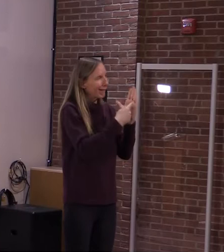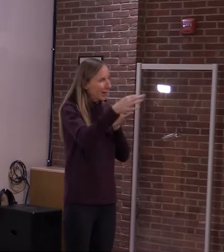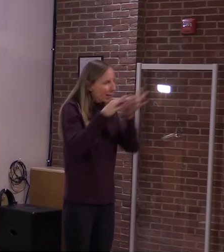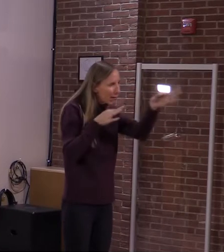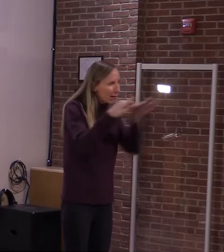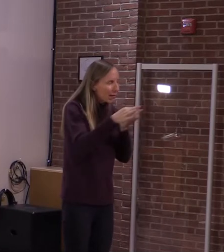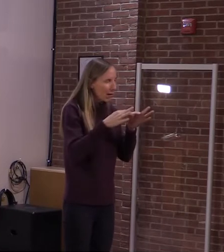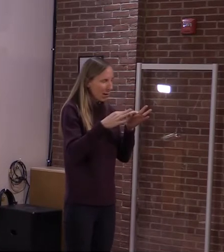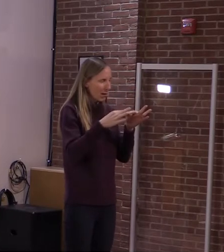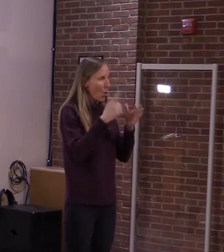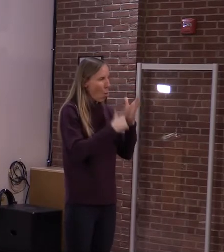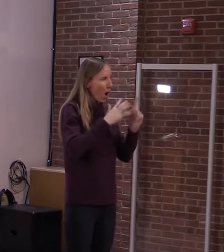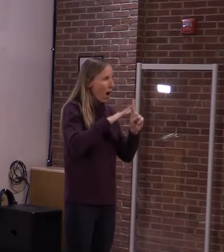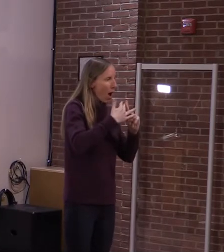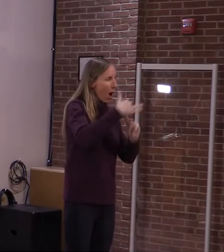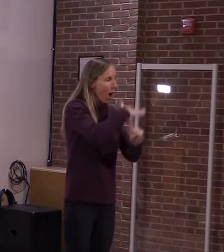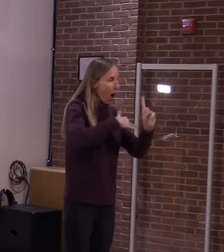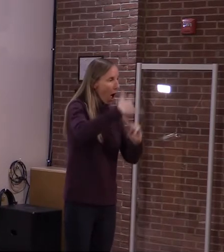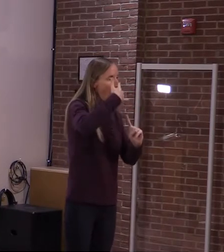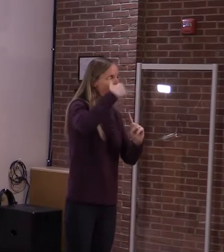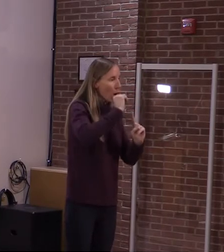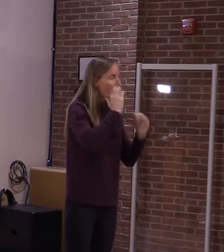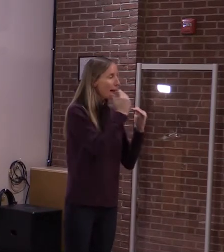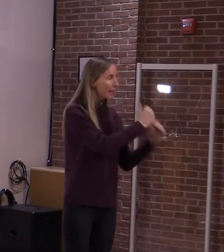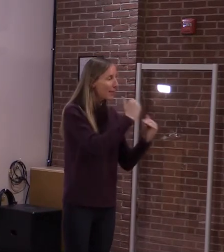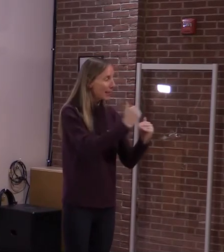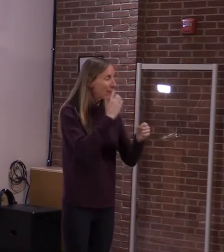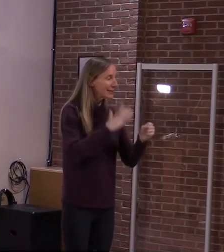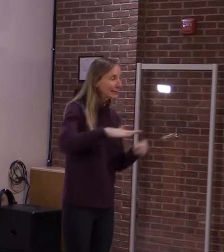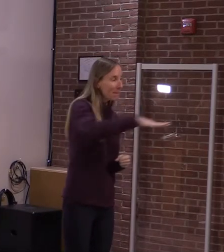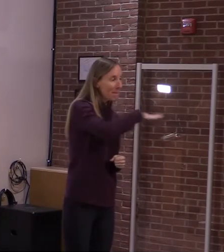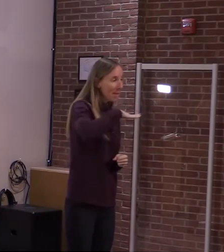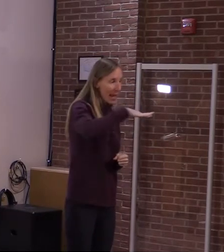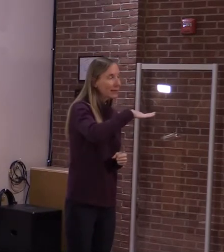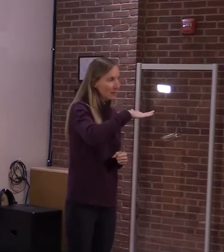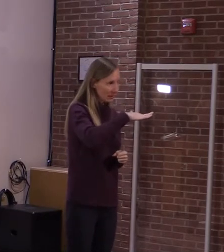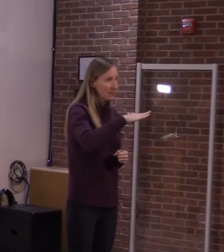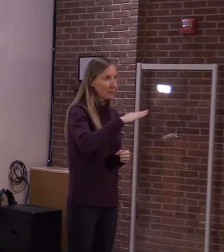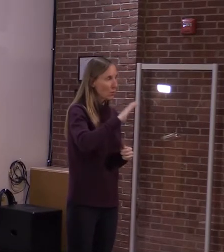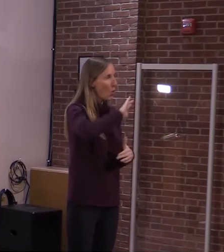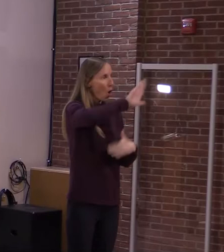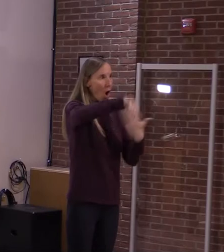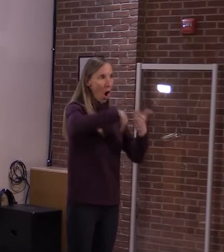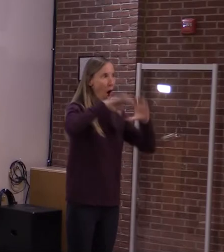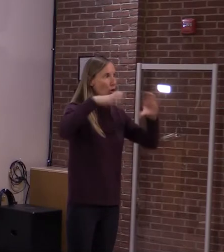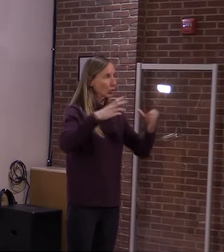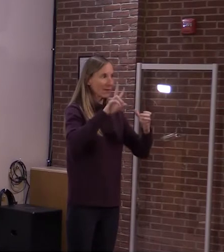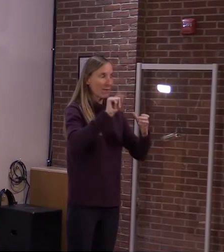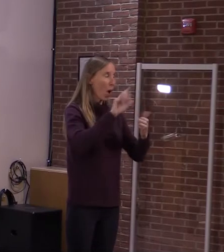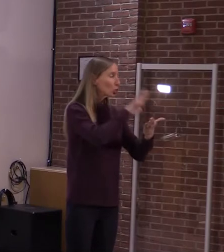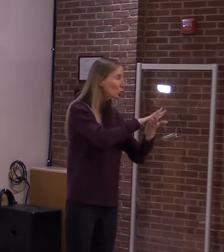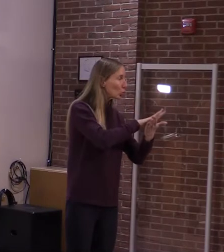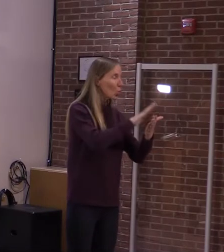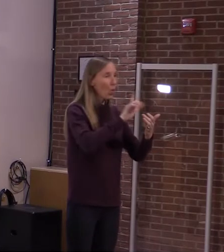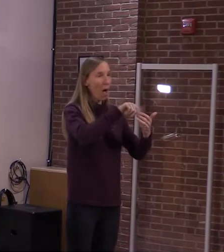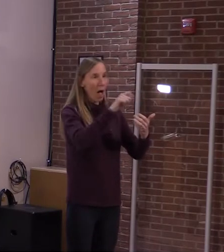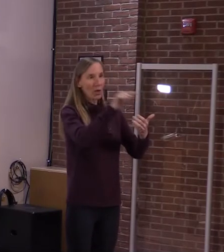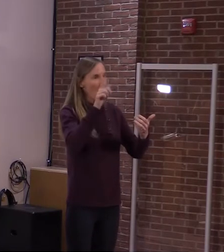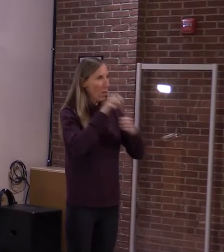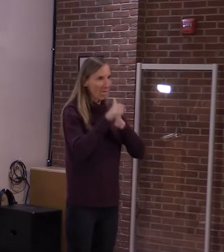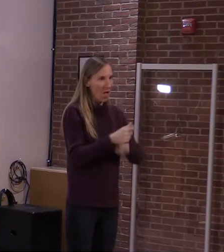gathering context limitations and so forth that all groups in Vermont will fall under going